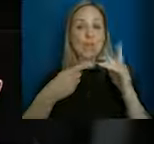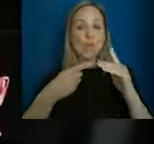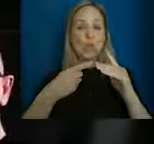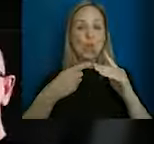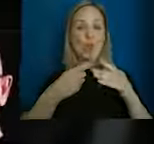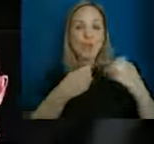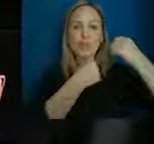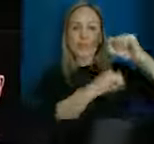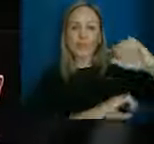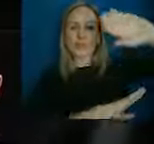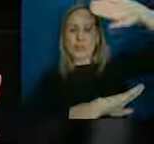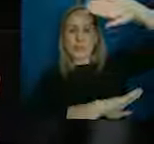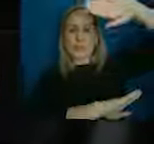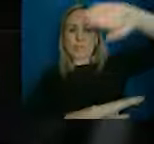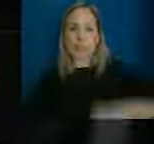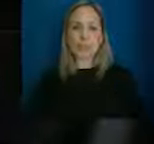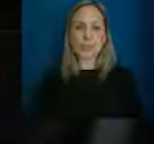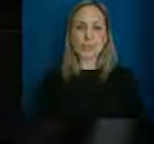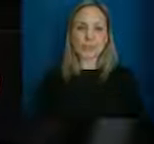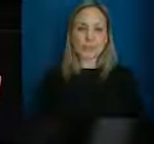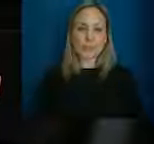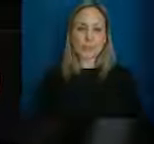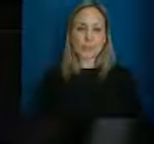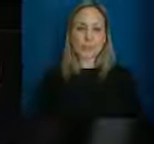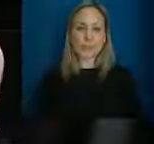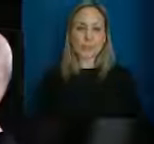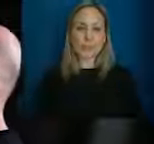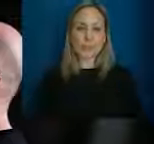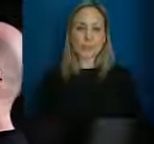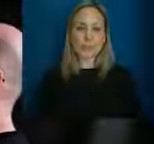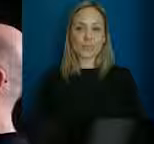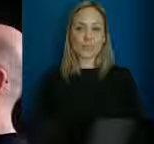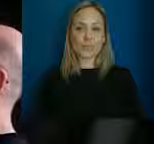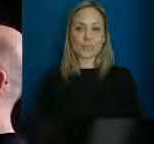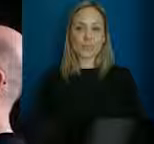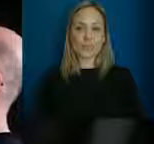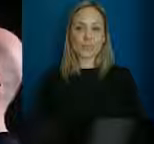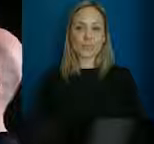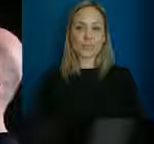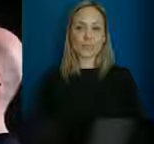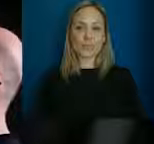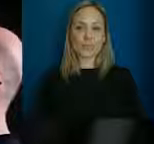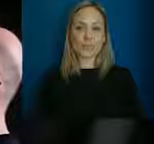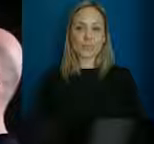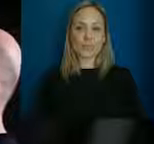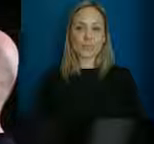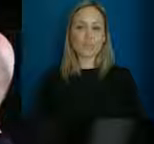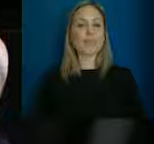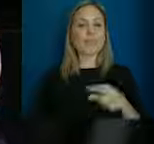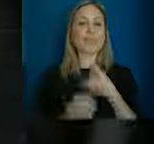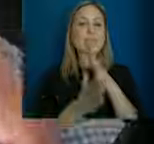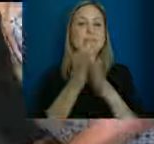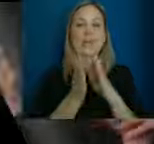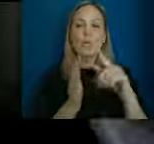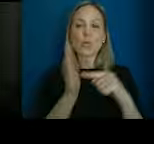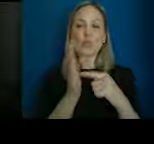This is the sign for trailing. When using the haptic sign for trailing, use the side you would like the person to